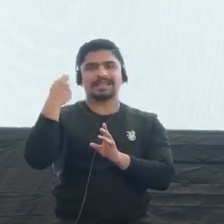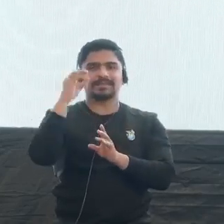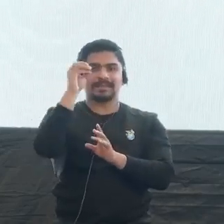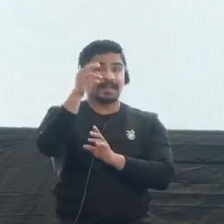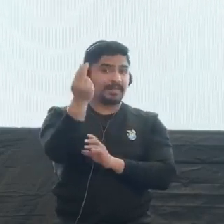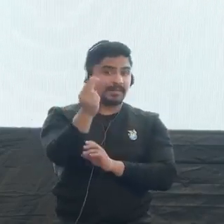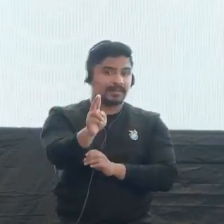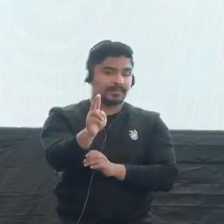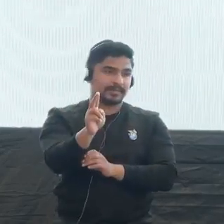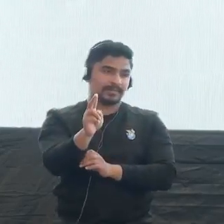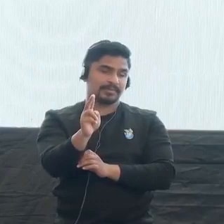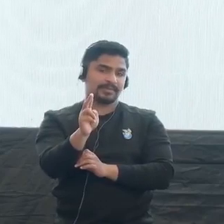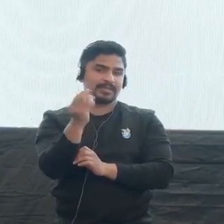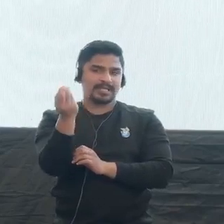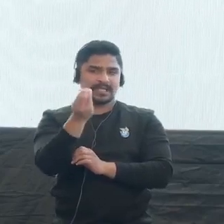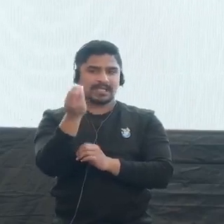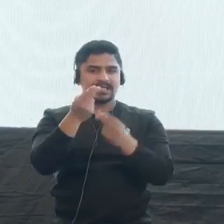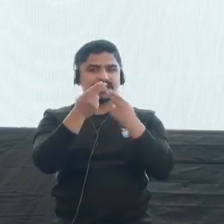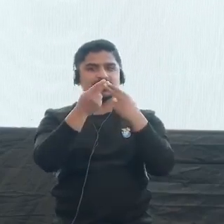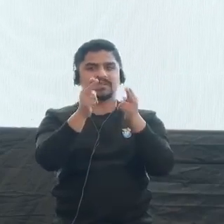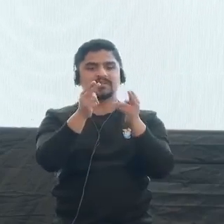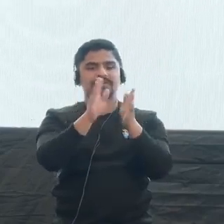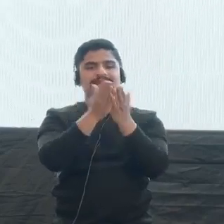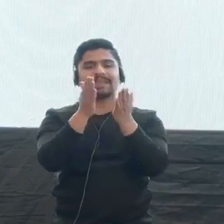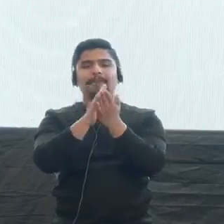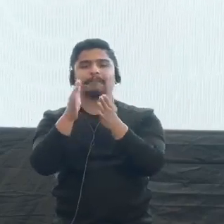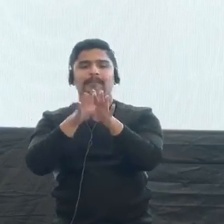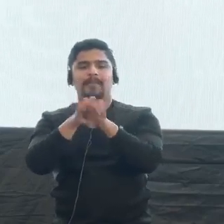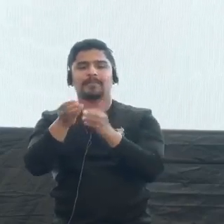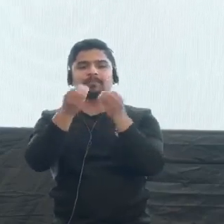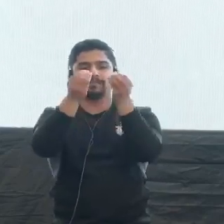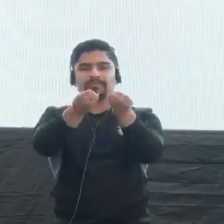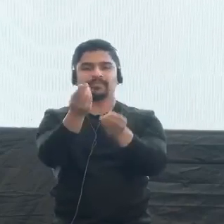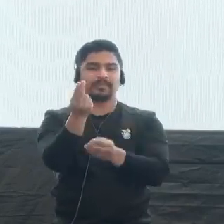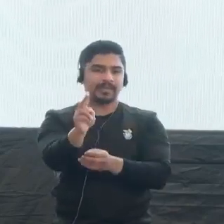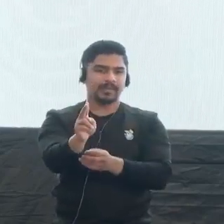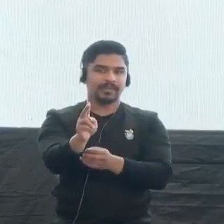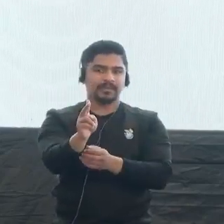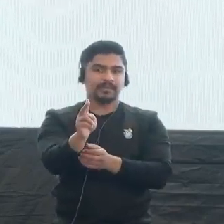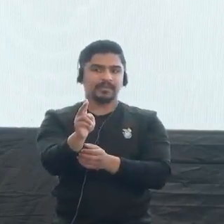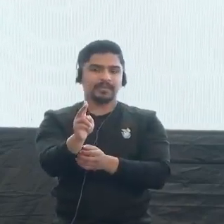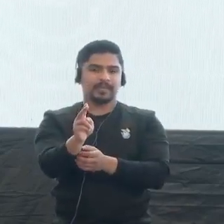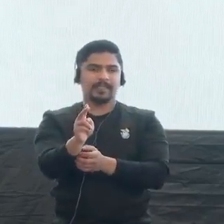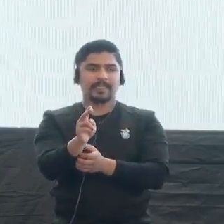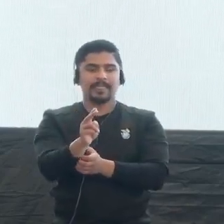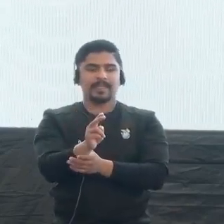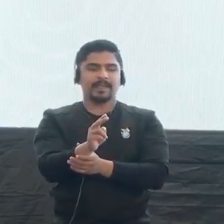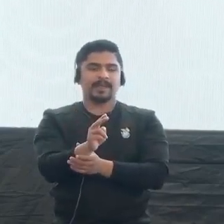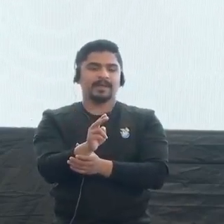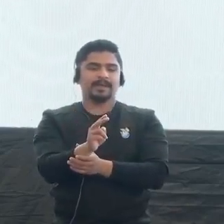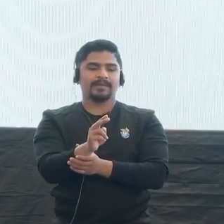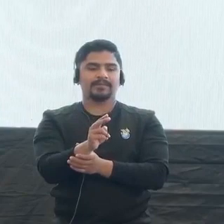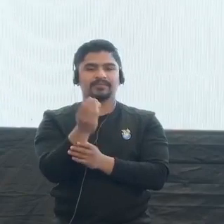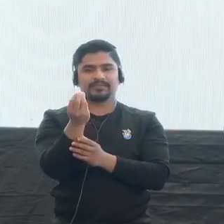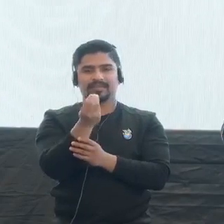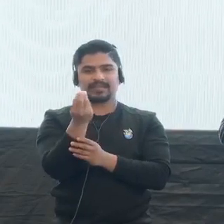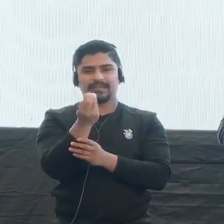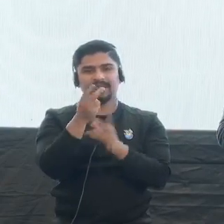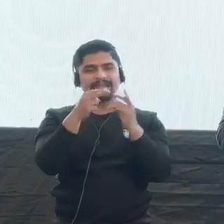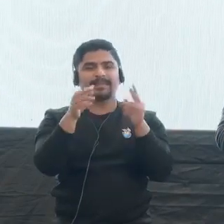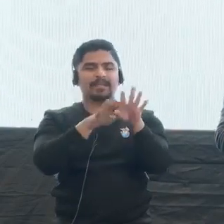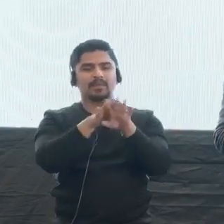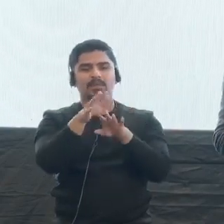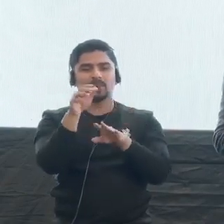some free books, and some writers to them in examination.